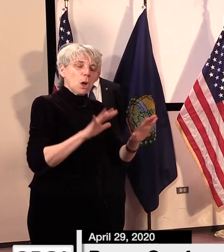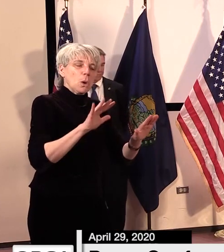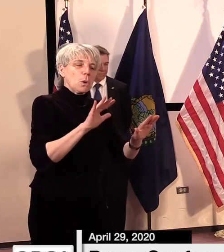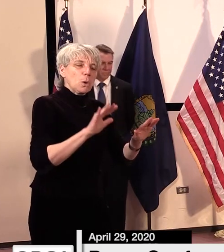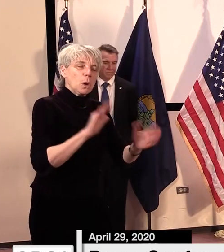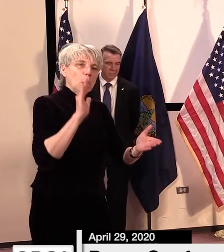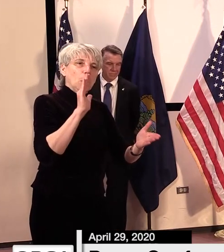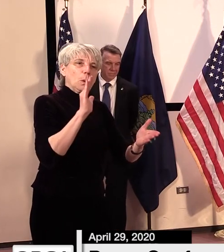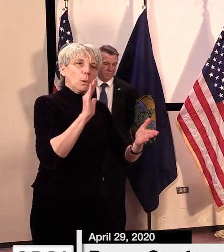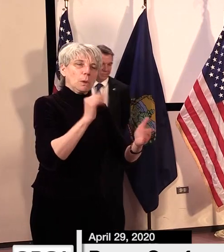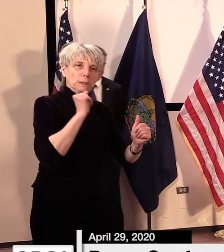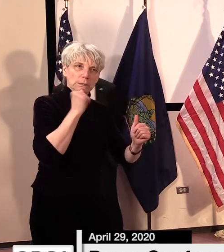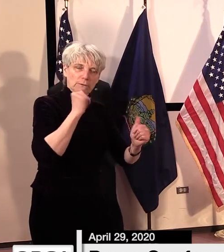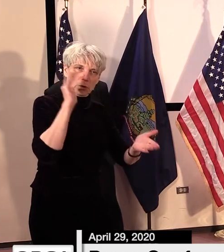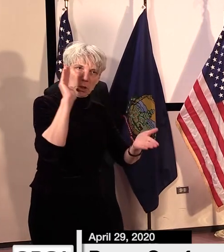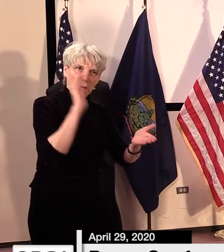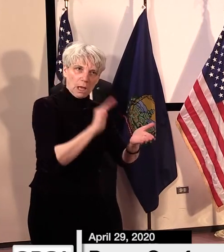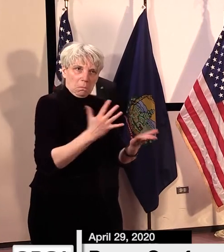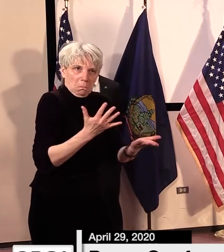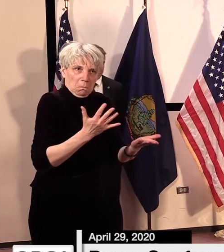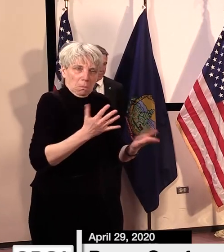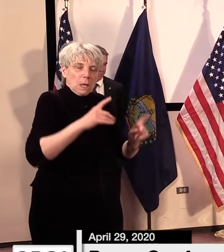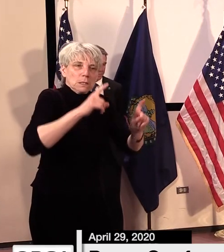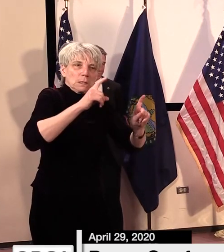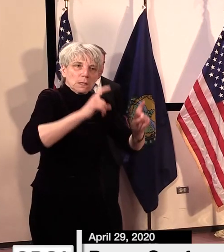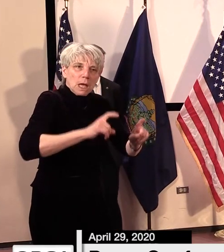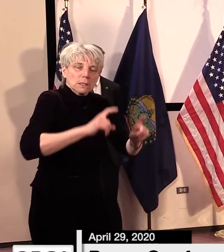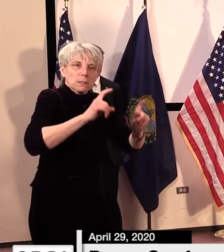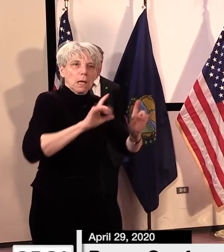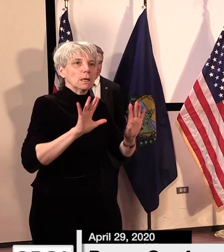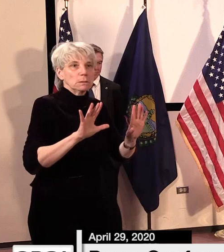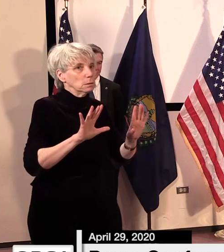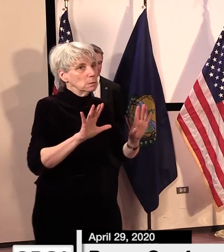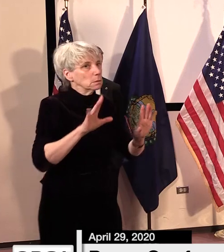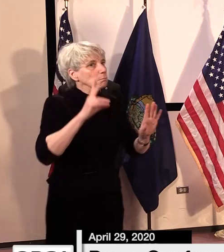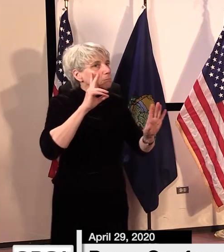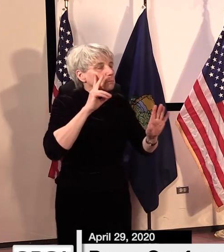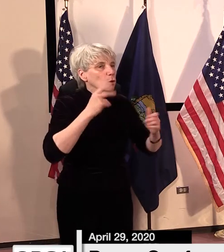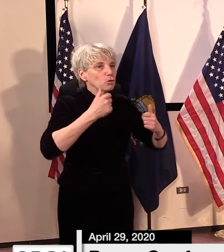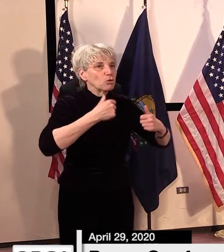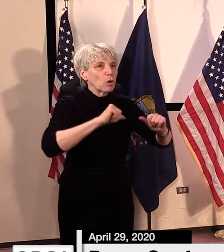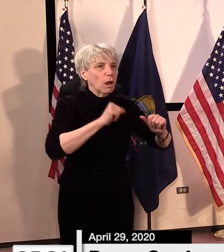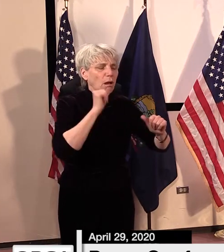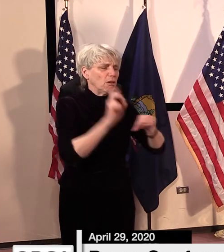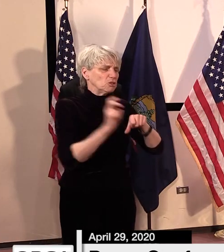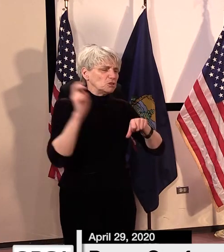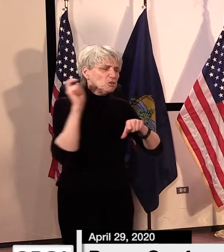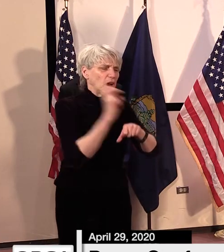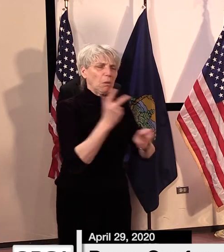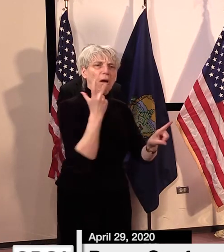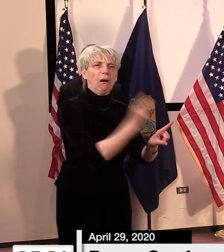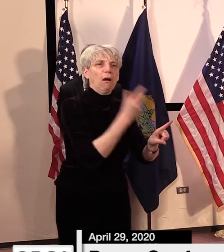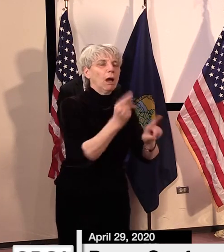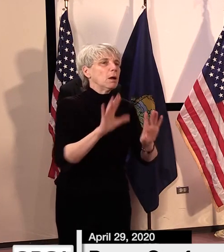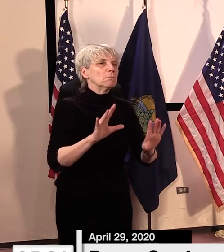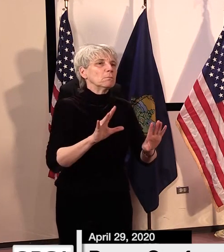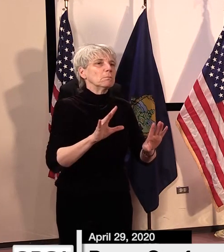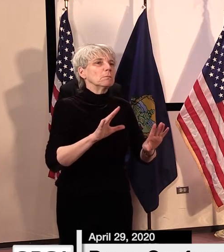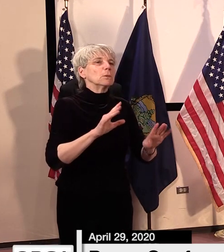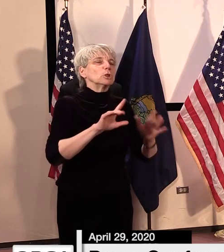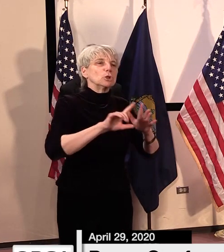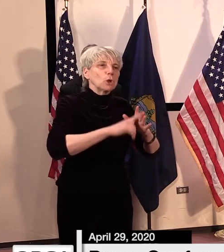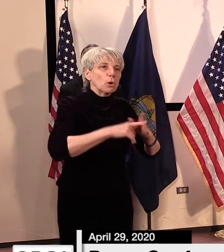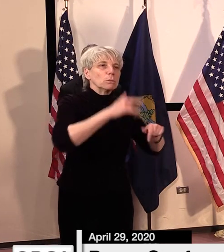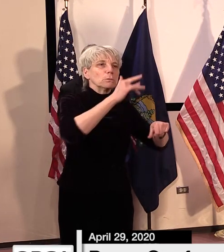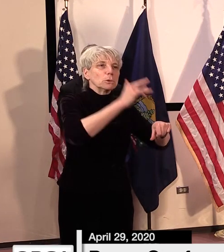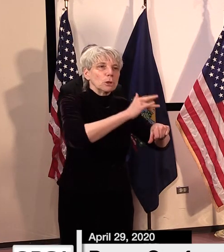trial settings, so it's not just the first thing people jump to doing to treat somebody who's ill with COVID, but it's clearly as